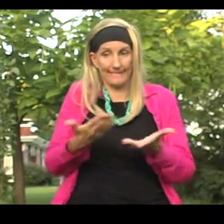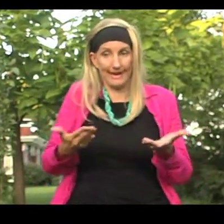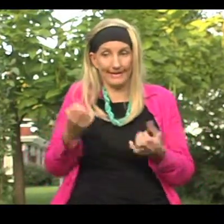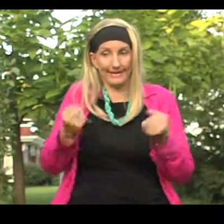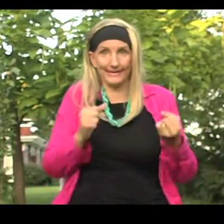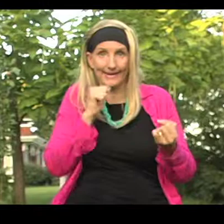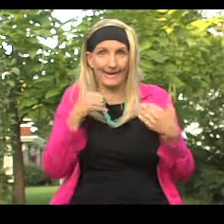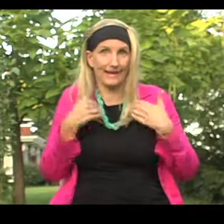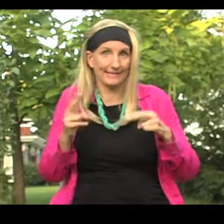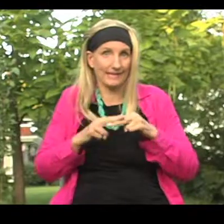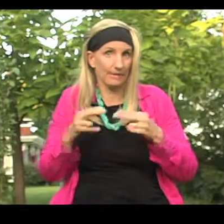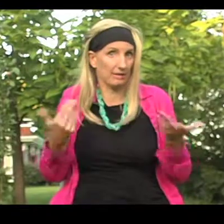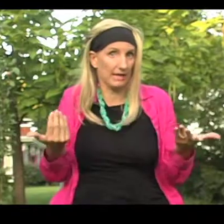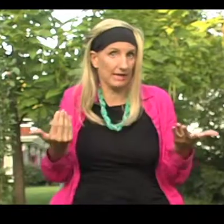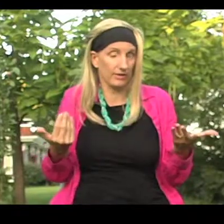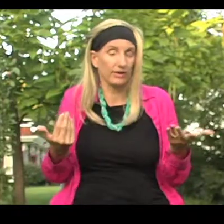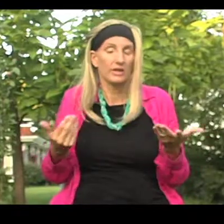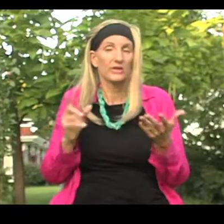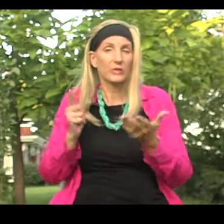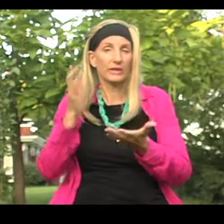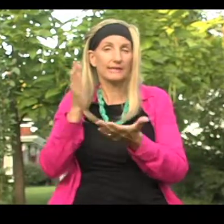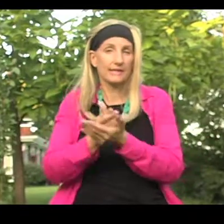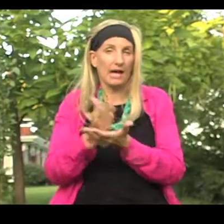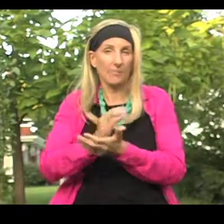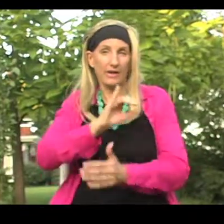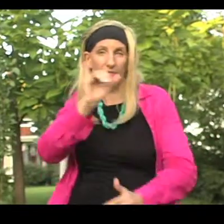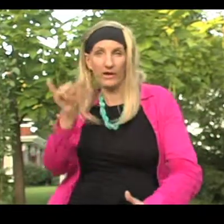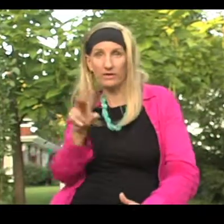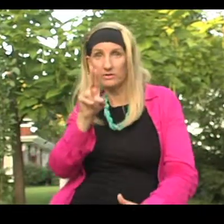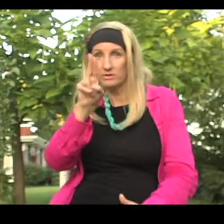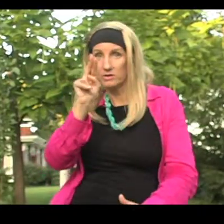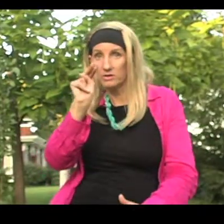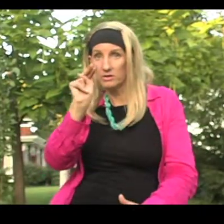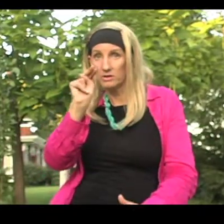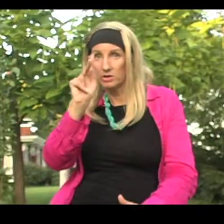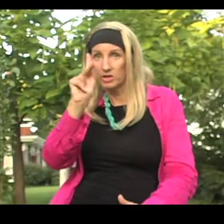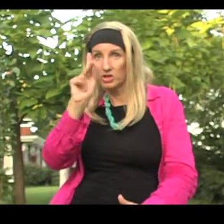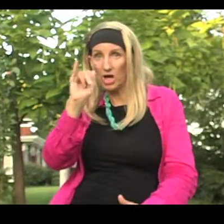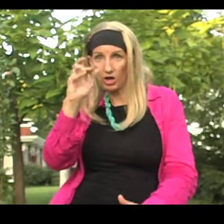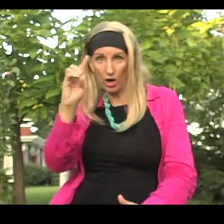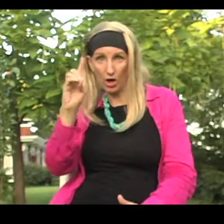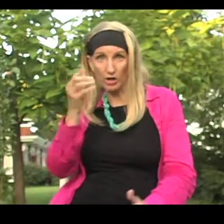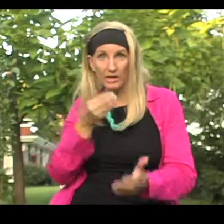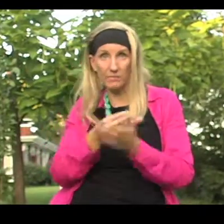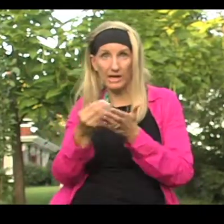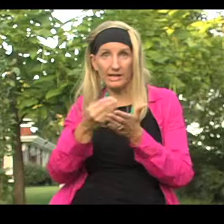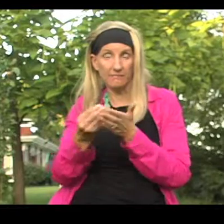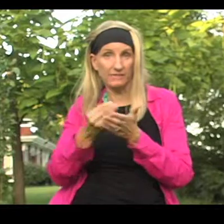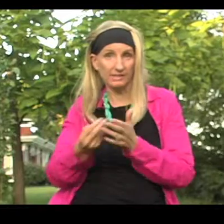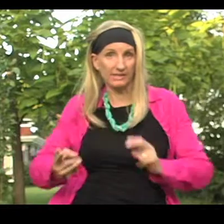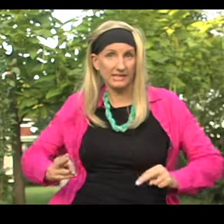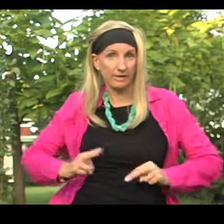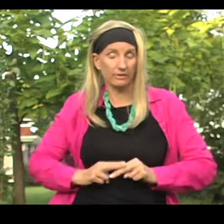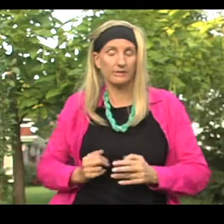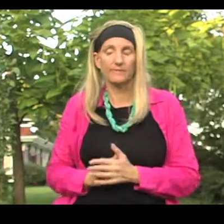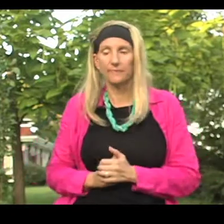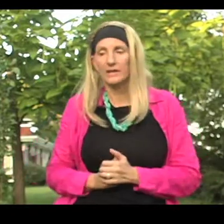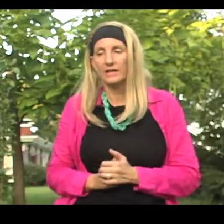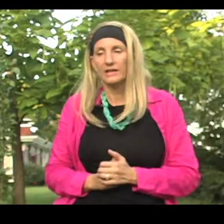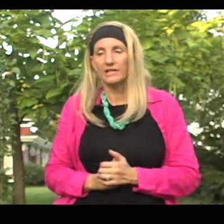that car did not have seat belts either. So we were going to stop at the junkyard and buy some seat belts. So